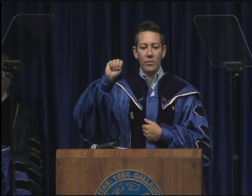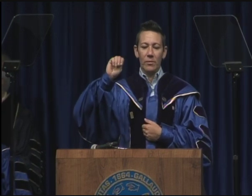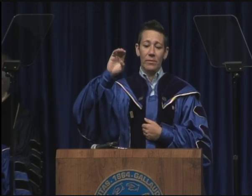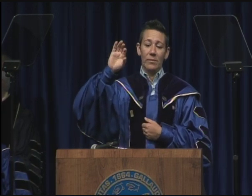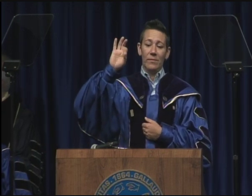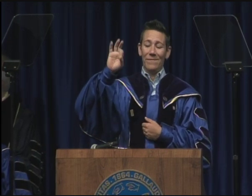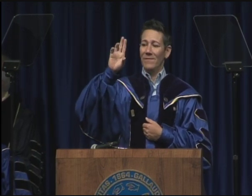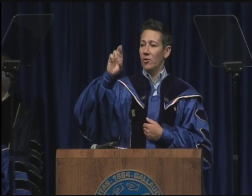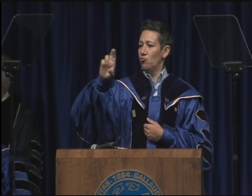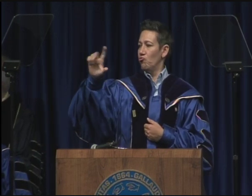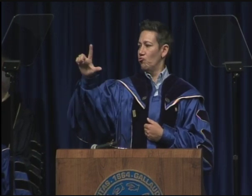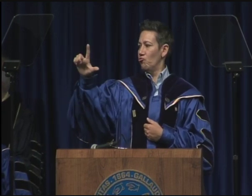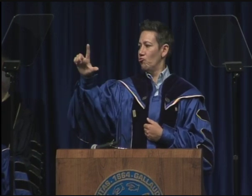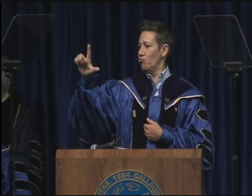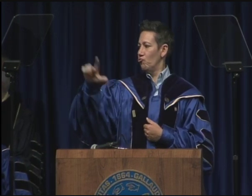Barbara Farrell.